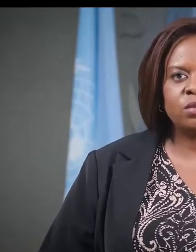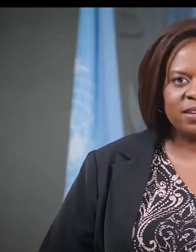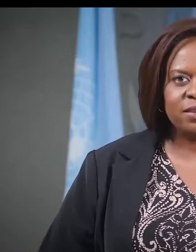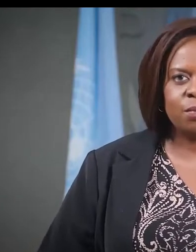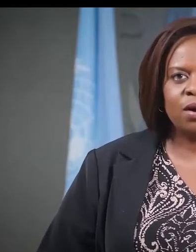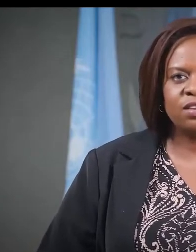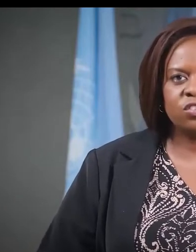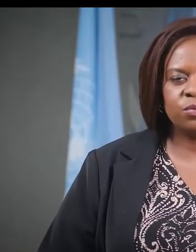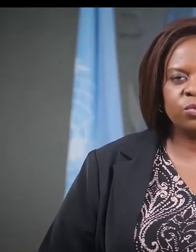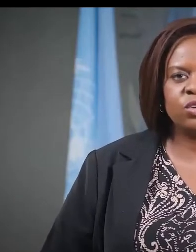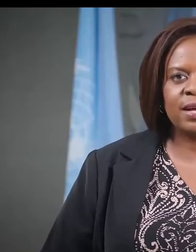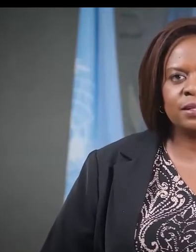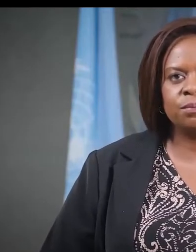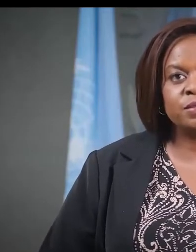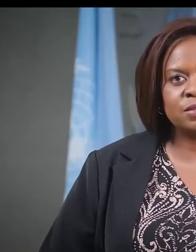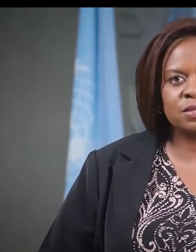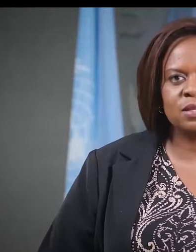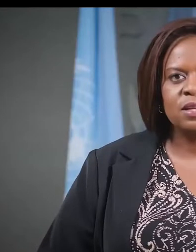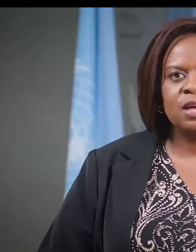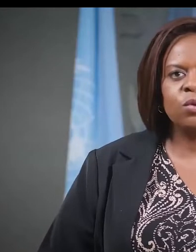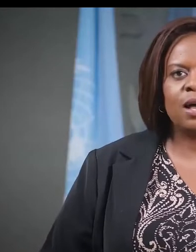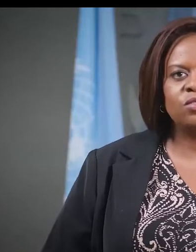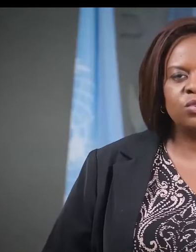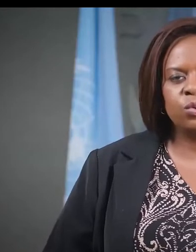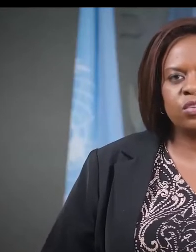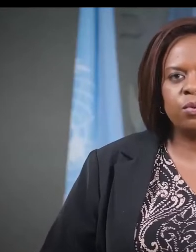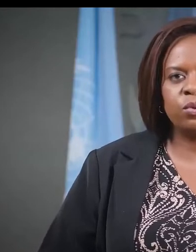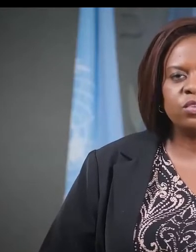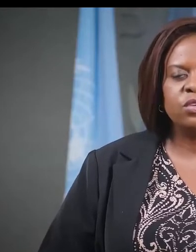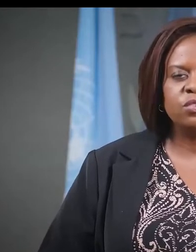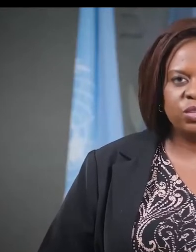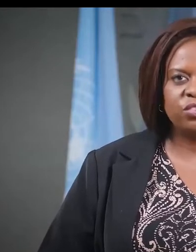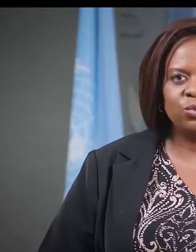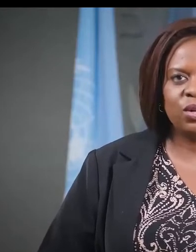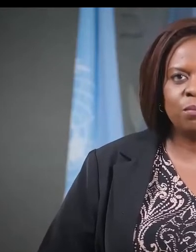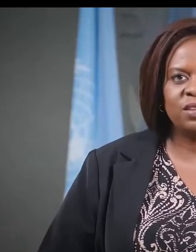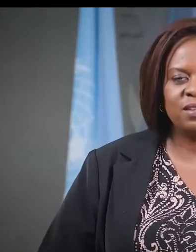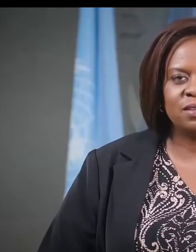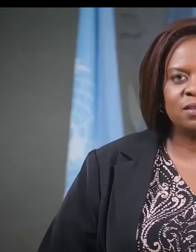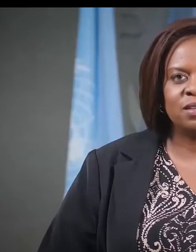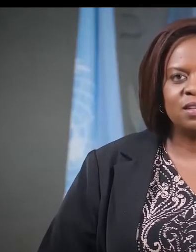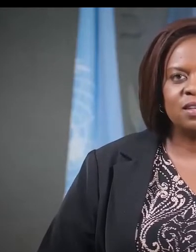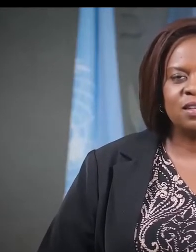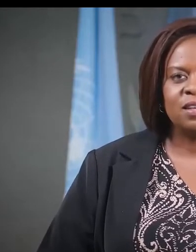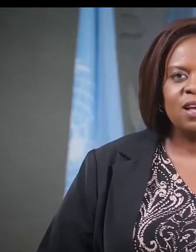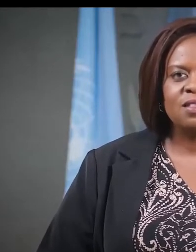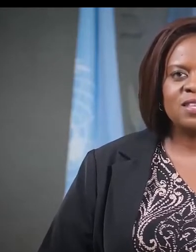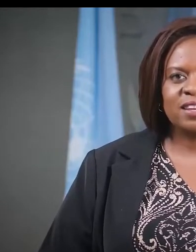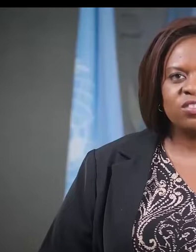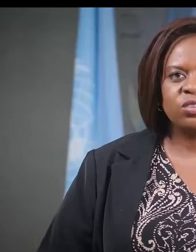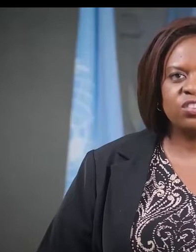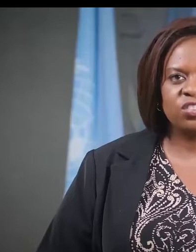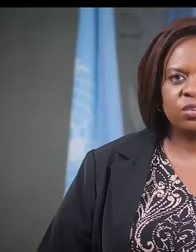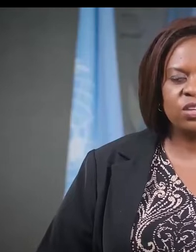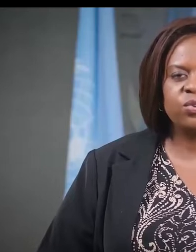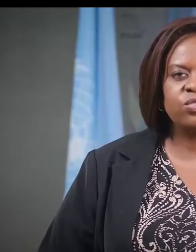forward to expanding our partnerships with Sri Lanka businesses and will count on your support to reach new companies. The